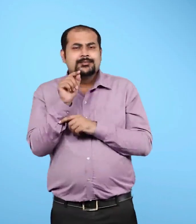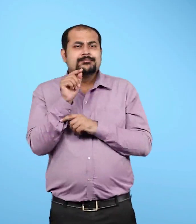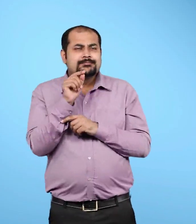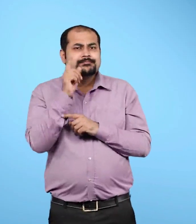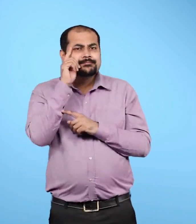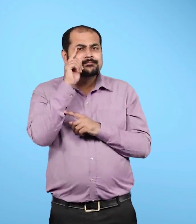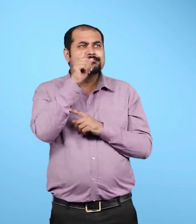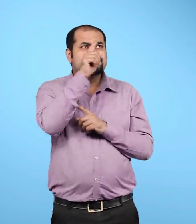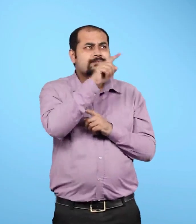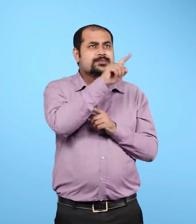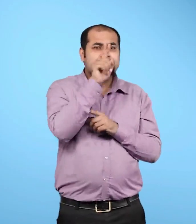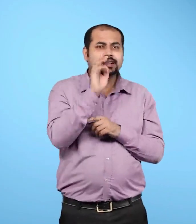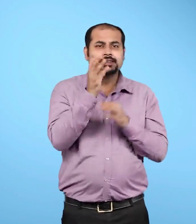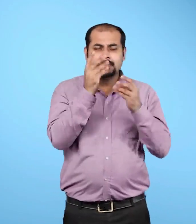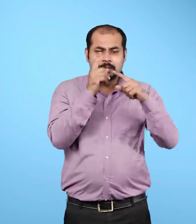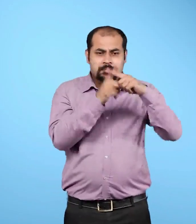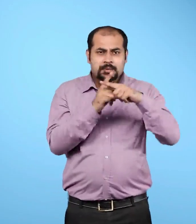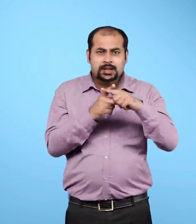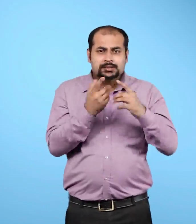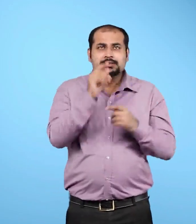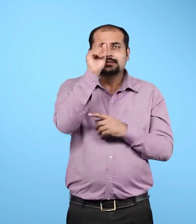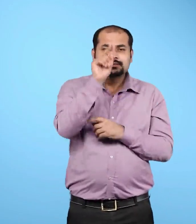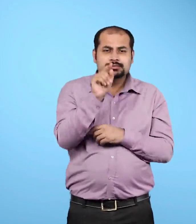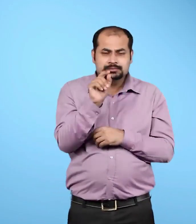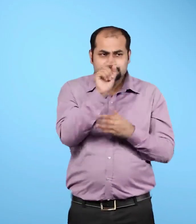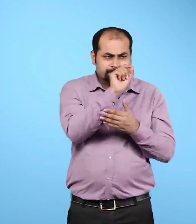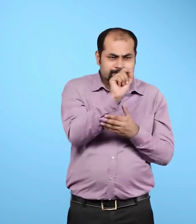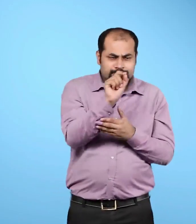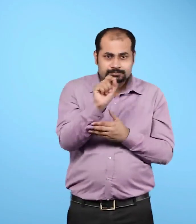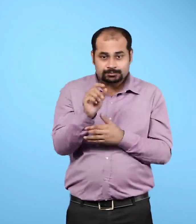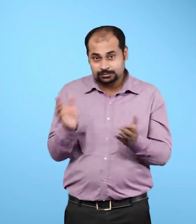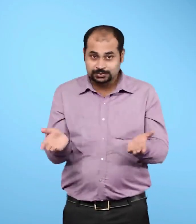saying, "Right, you can write like this."